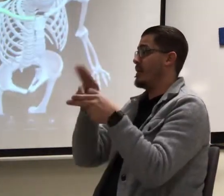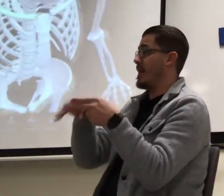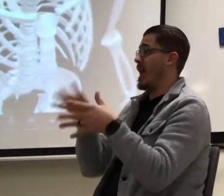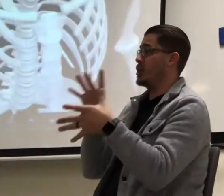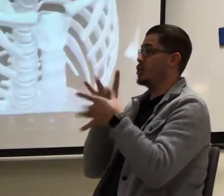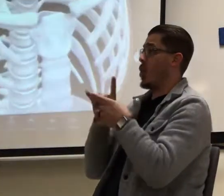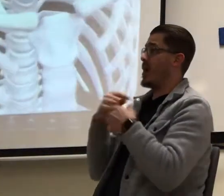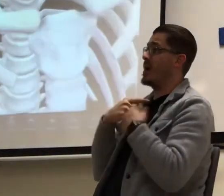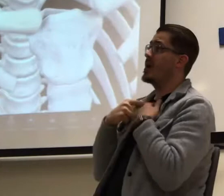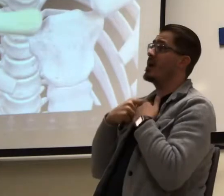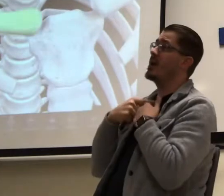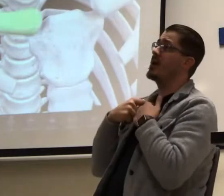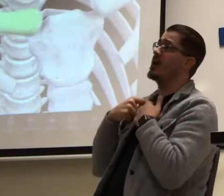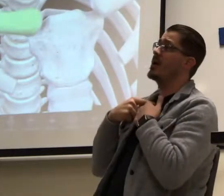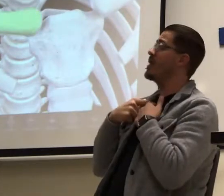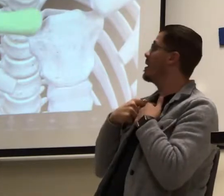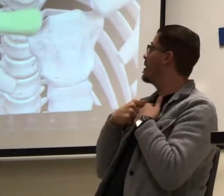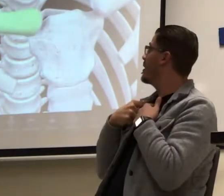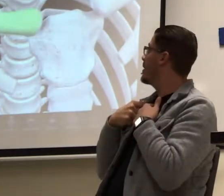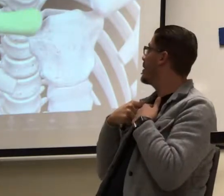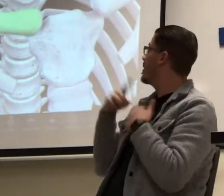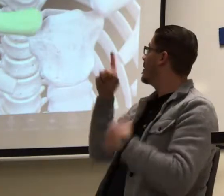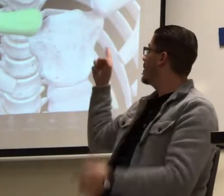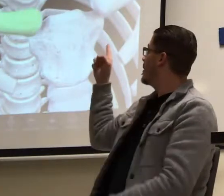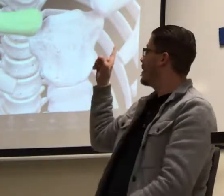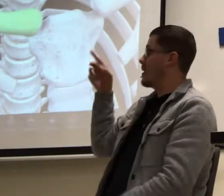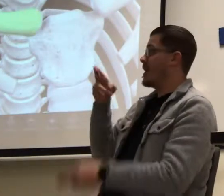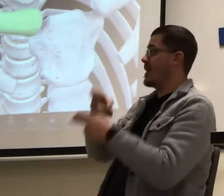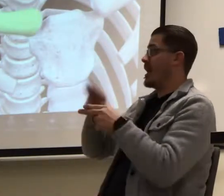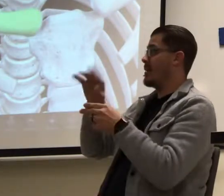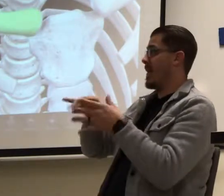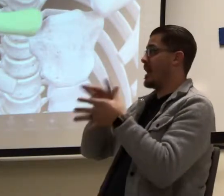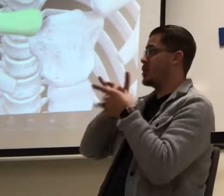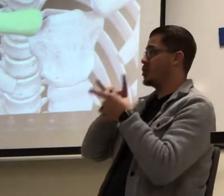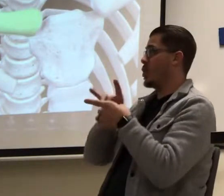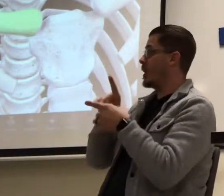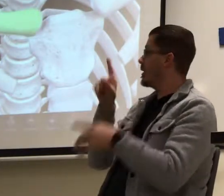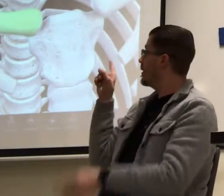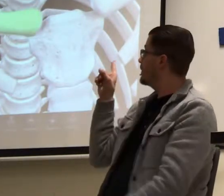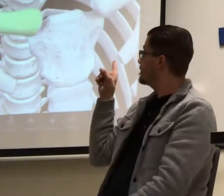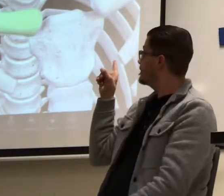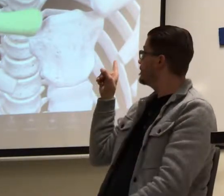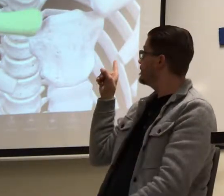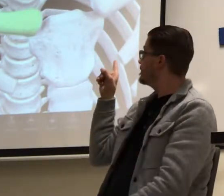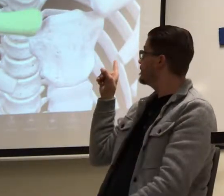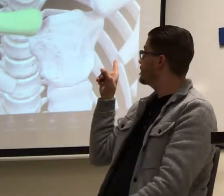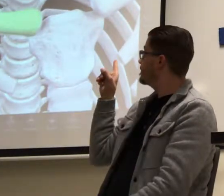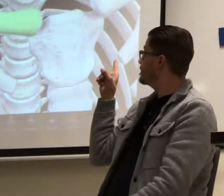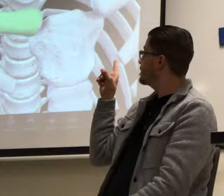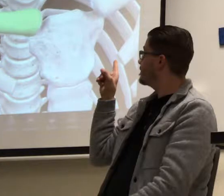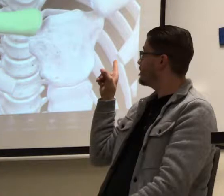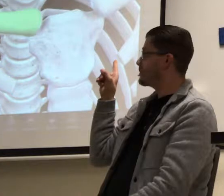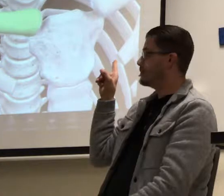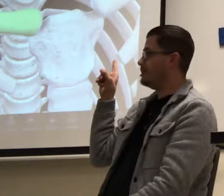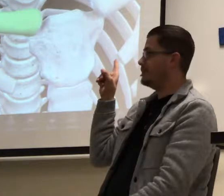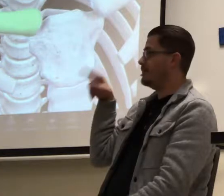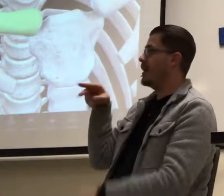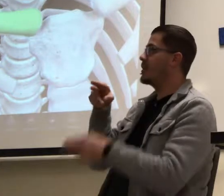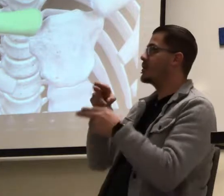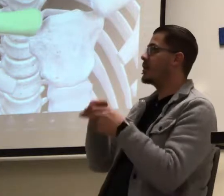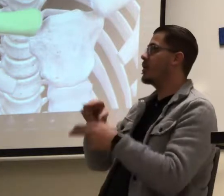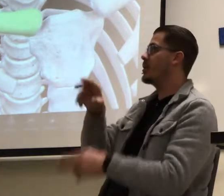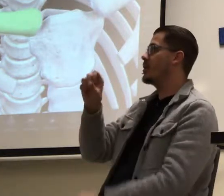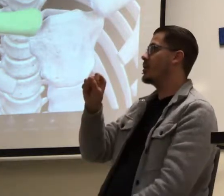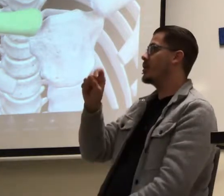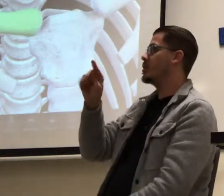where the manubrium articulates with the sternal end of the clavicle is called the